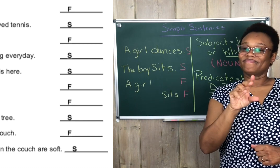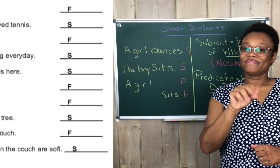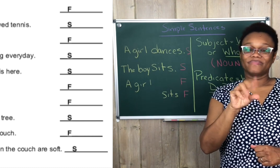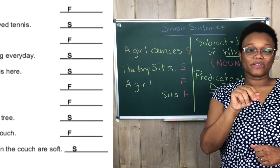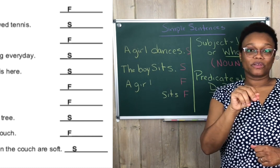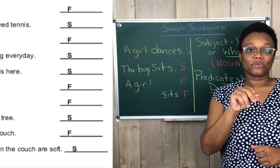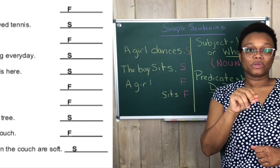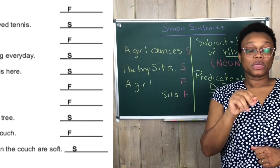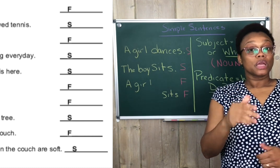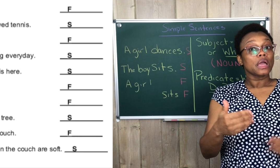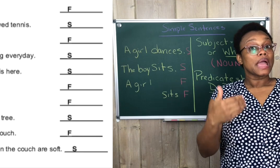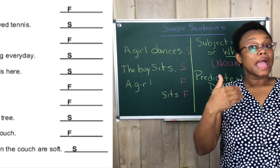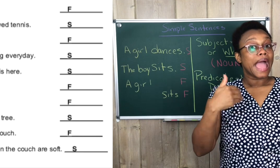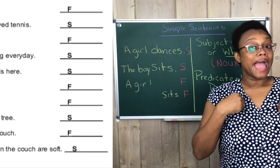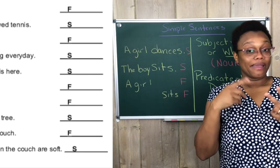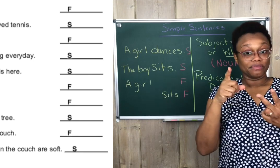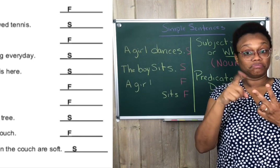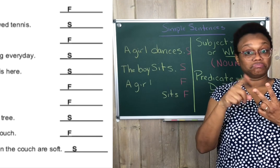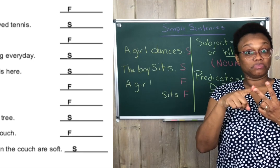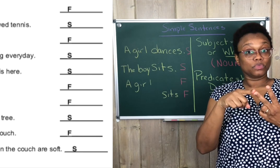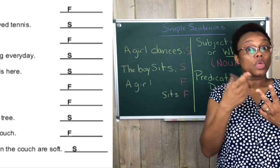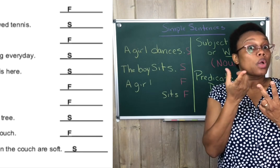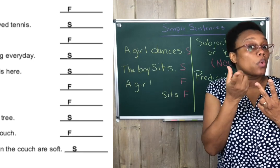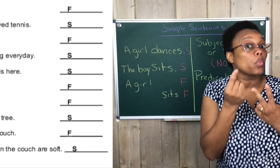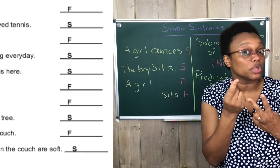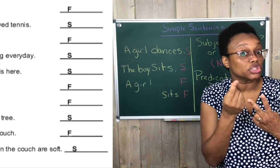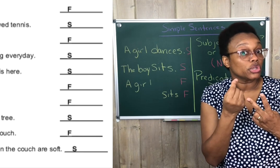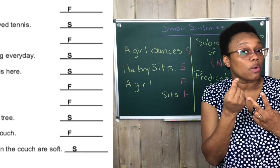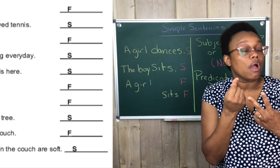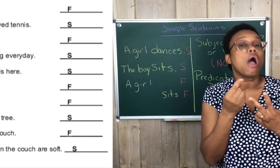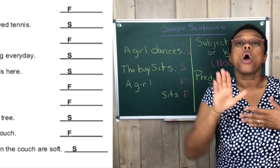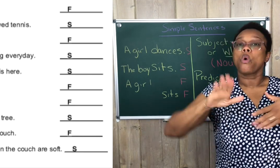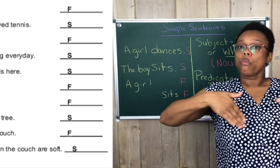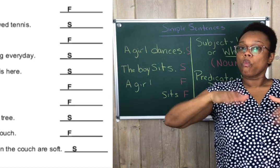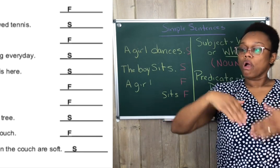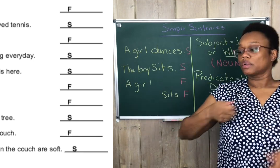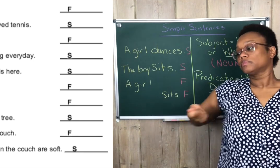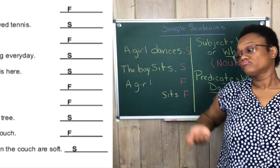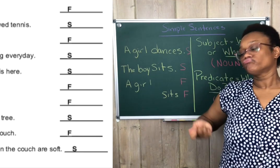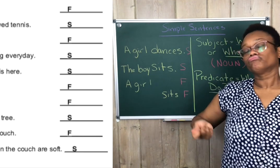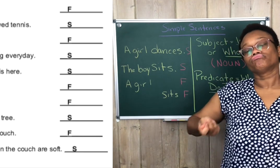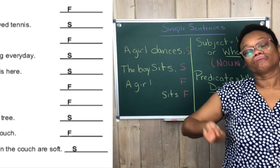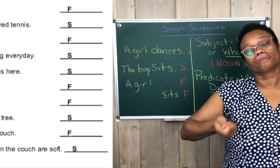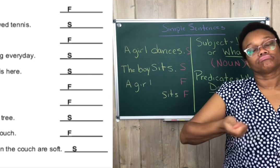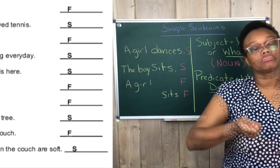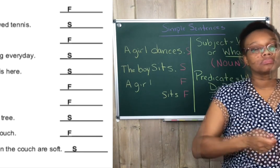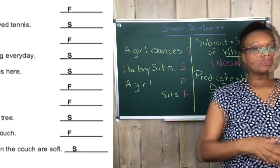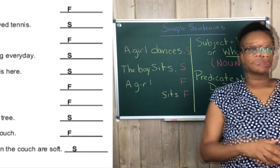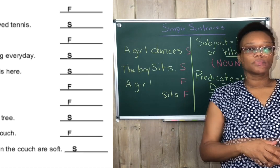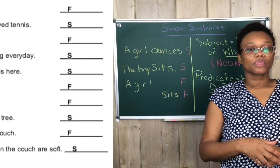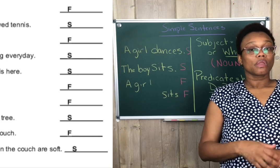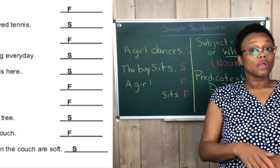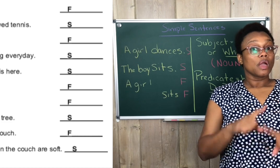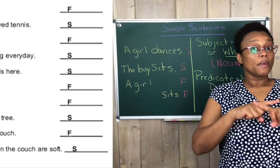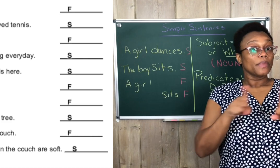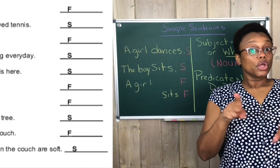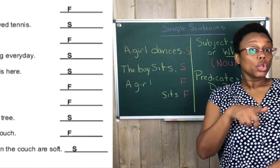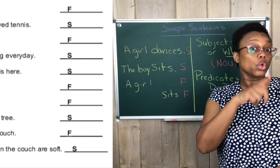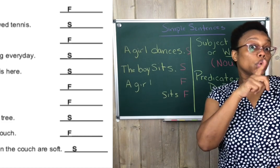No, it is not a sentence. It has what you're doing, walking the dog, but